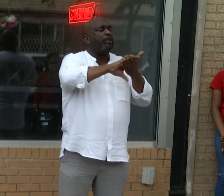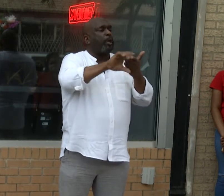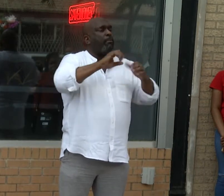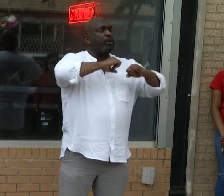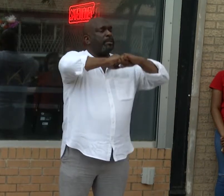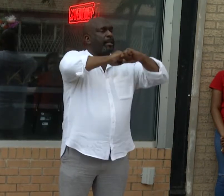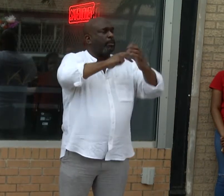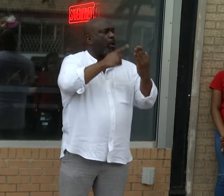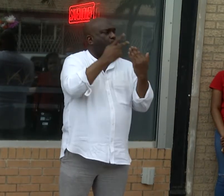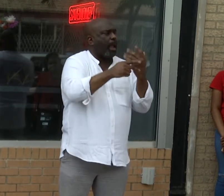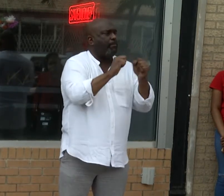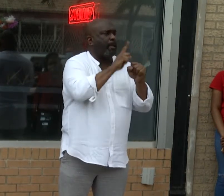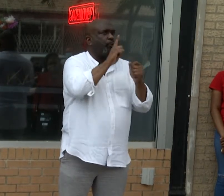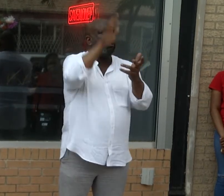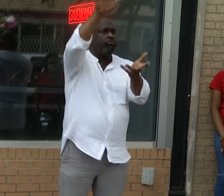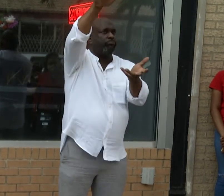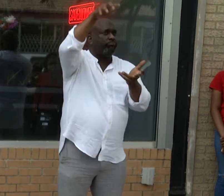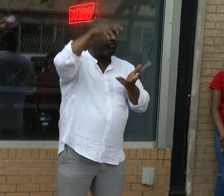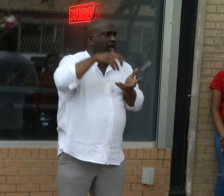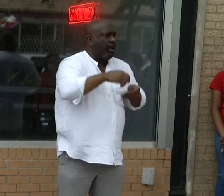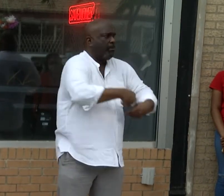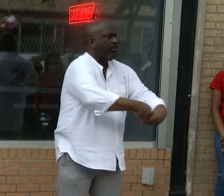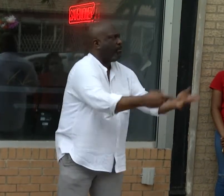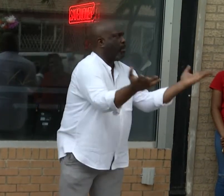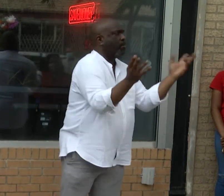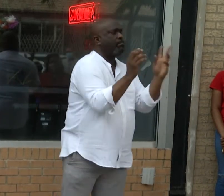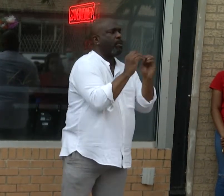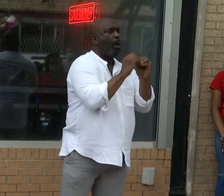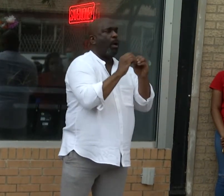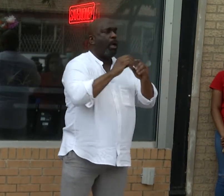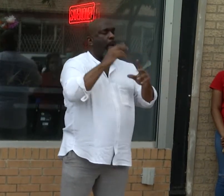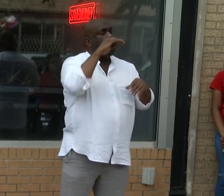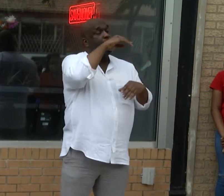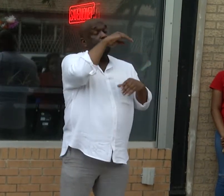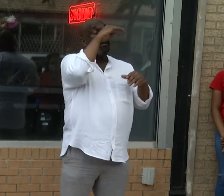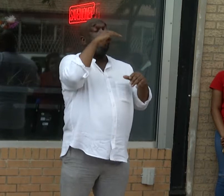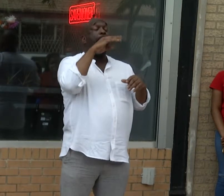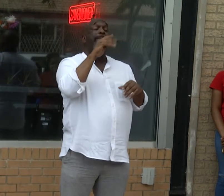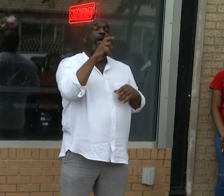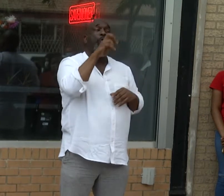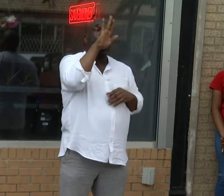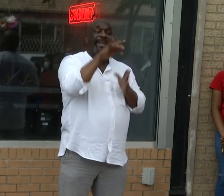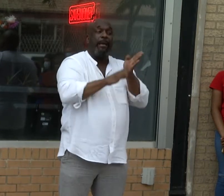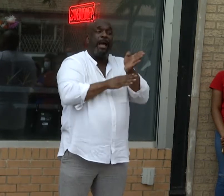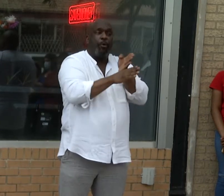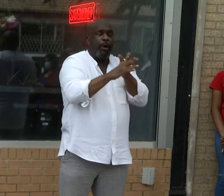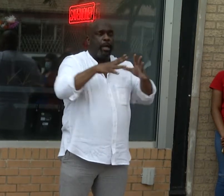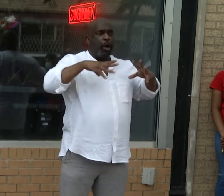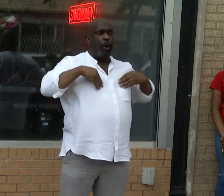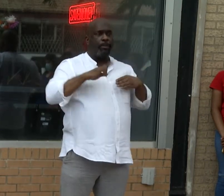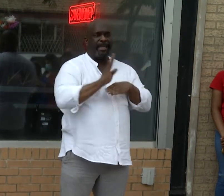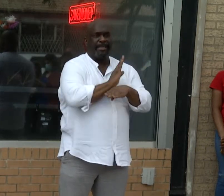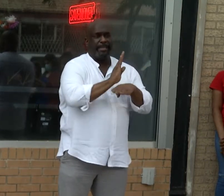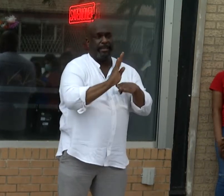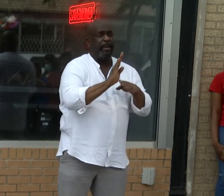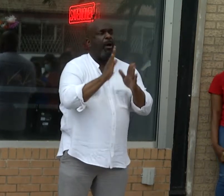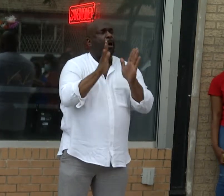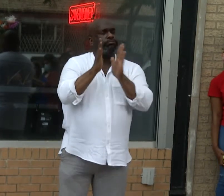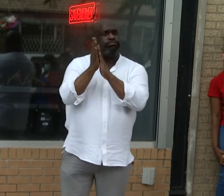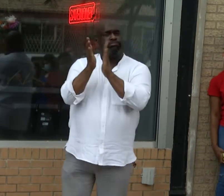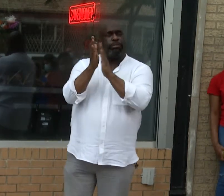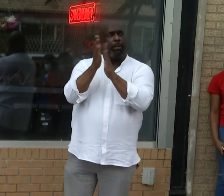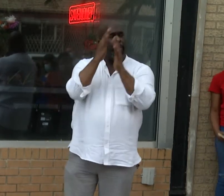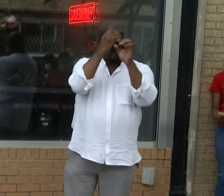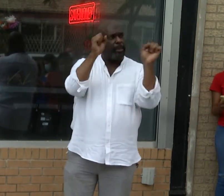sure that it reaches more black businesses and minority-owned businesses. We also praise President Preckwinkle's leadership in